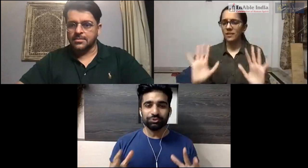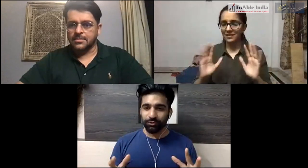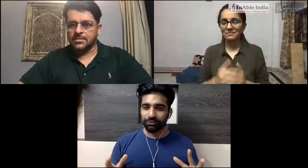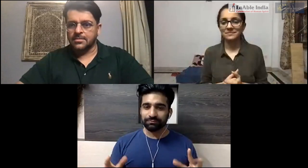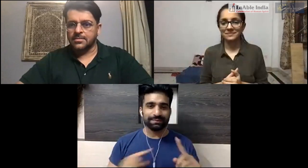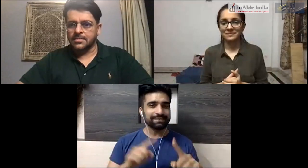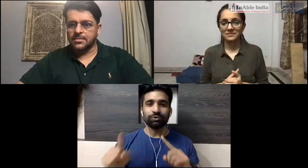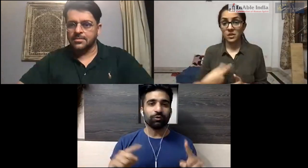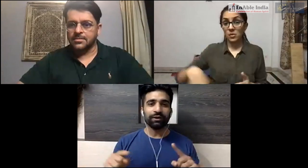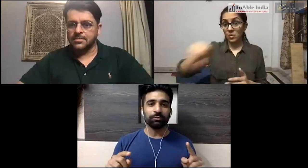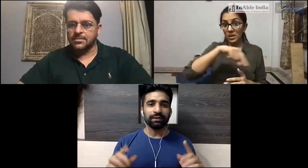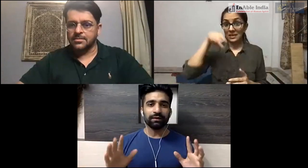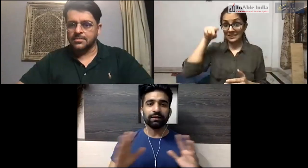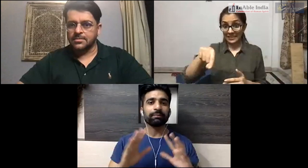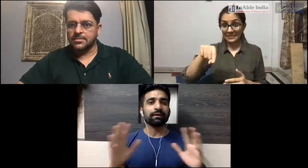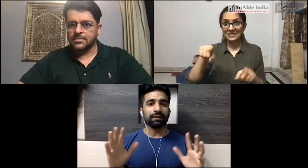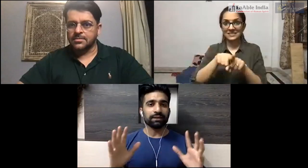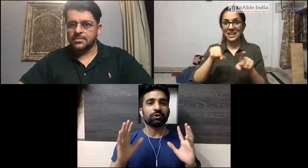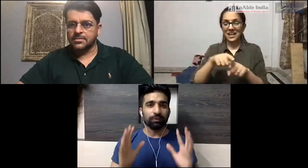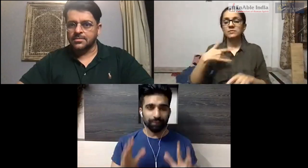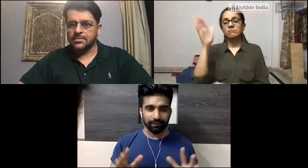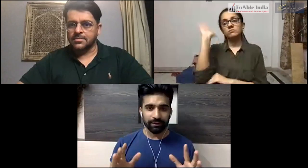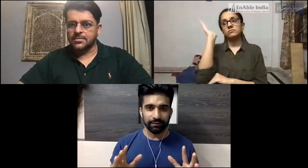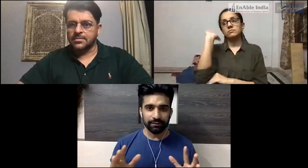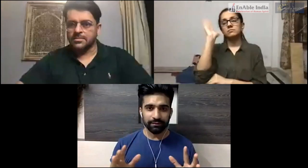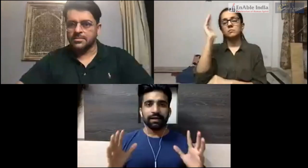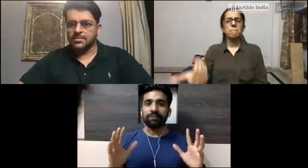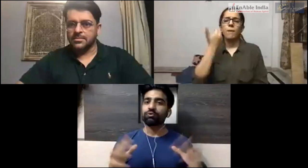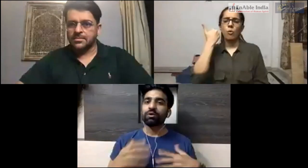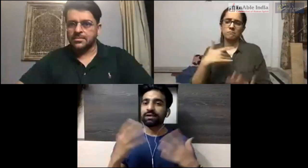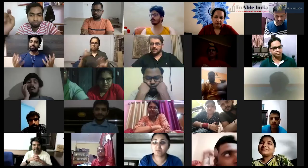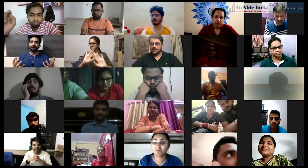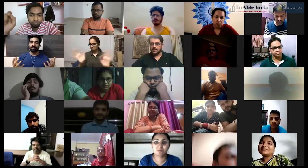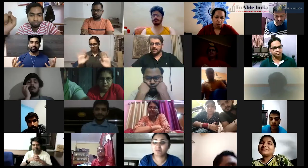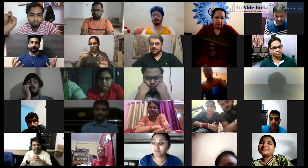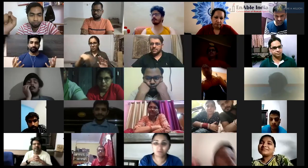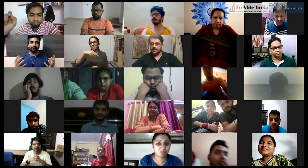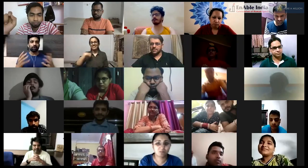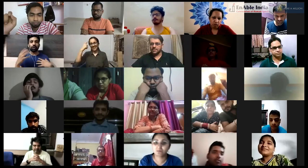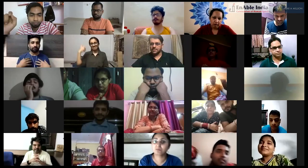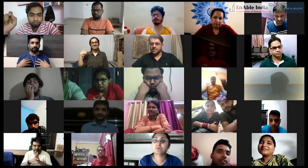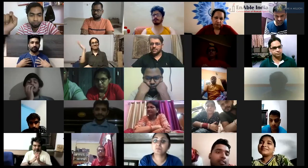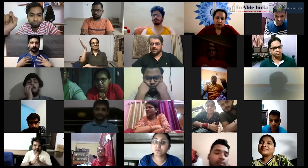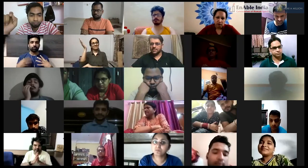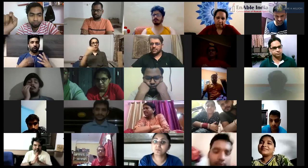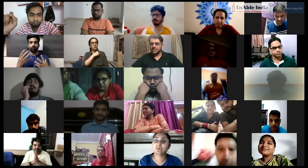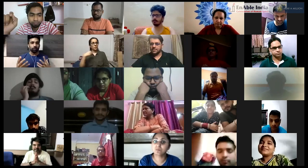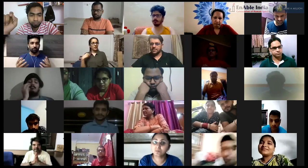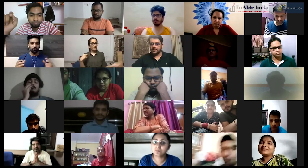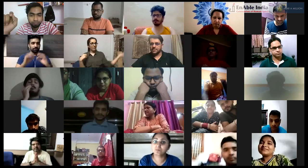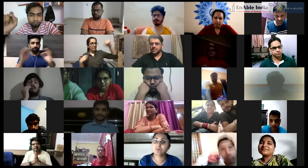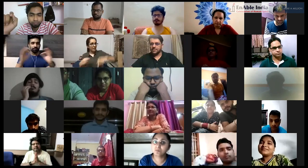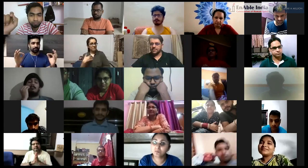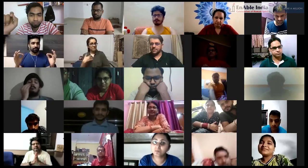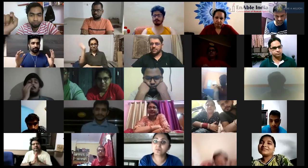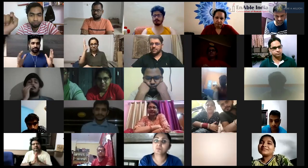me assure you, this is not going to be a typical lecture on mental health. If you are expecting a doctor to talk to you about